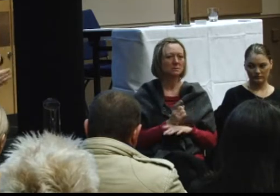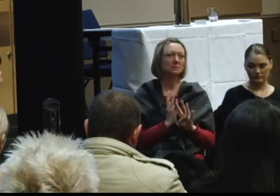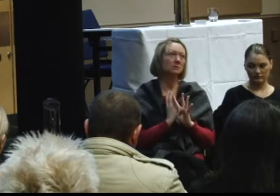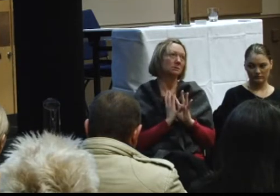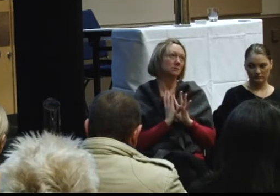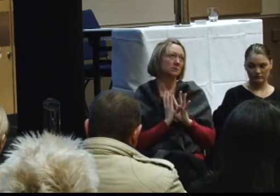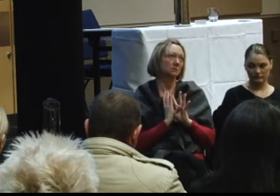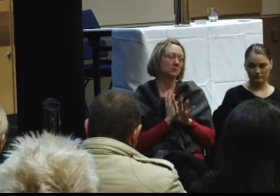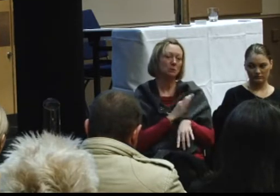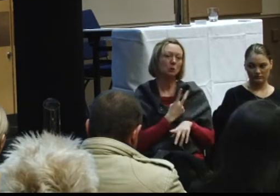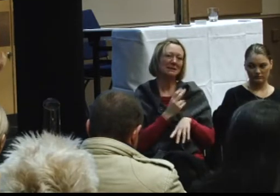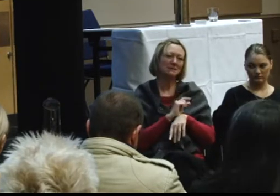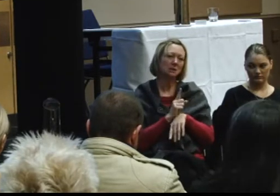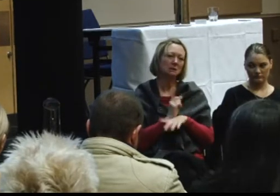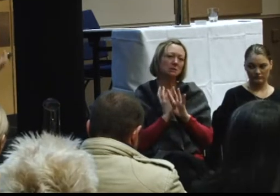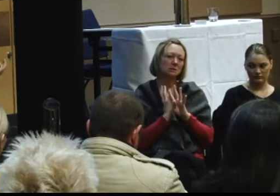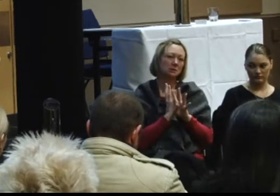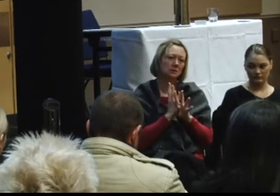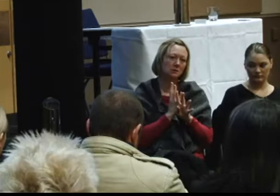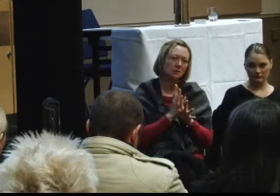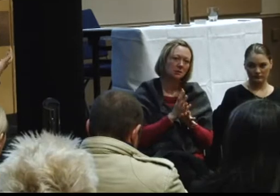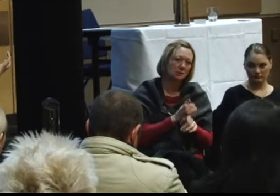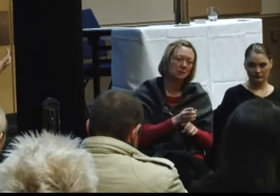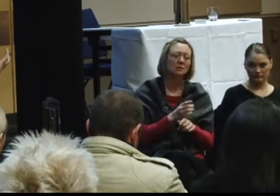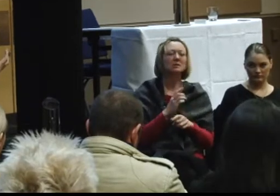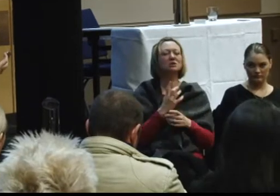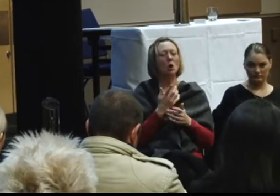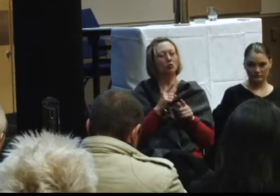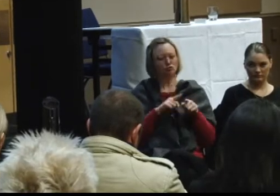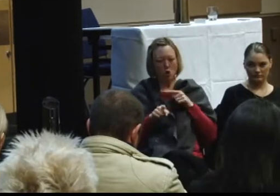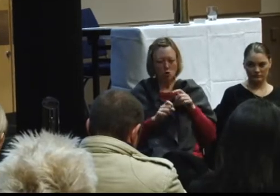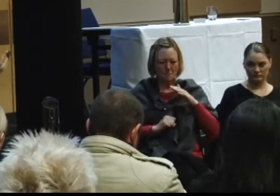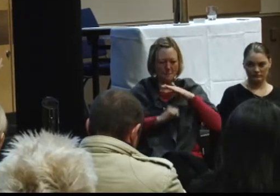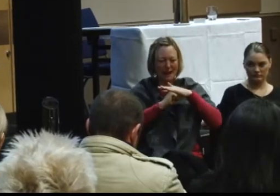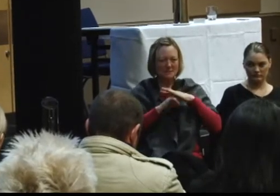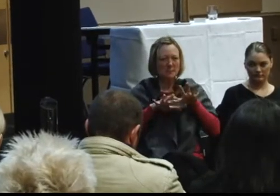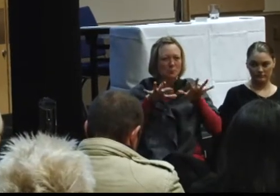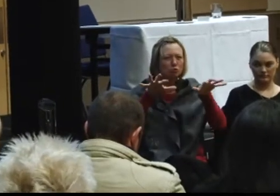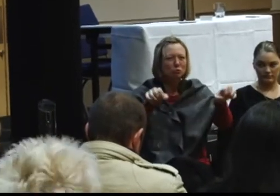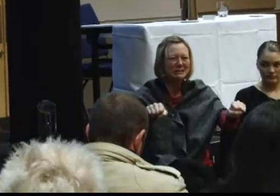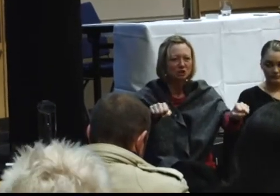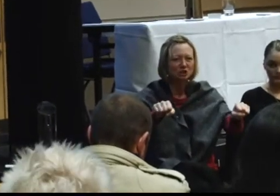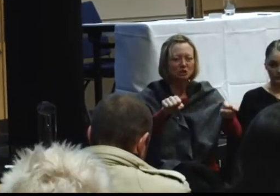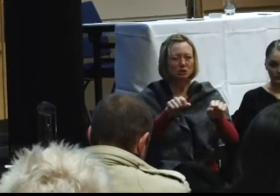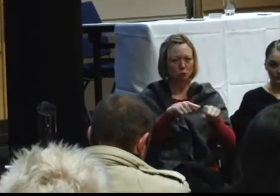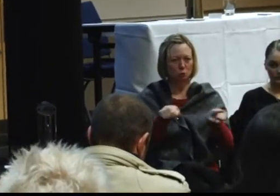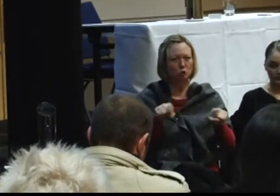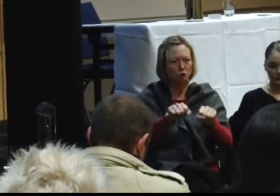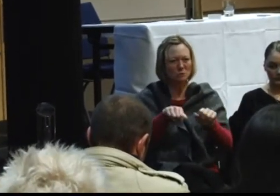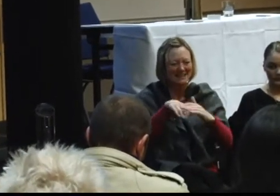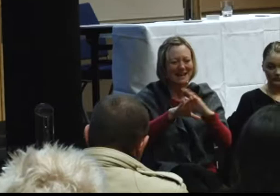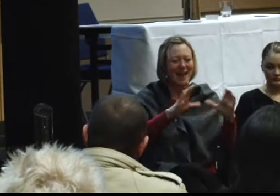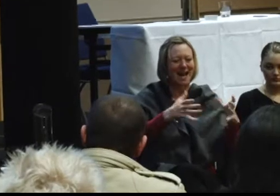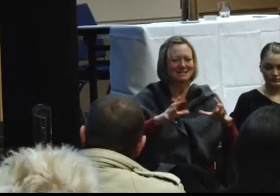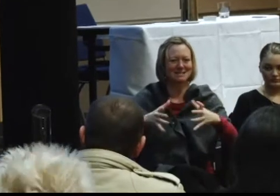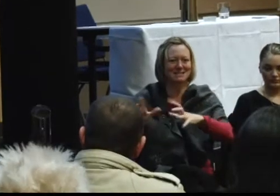seen. So if we can, we're trying to do ways to maximise that reach to students and classes and help the